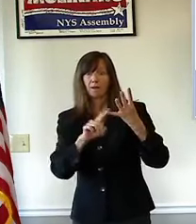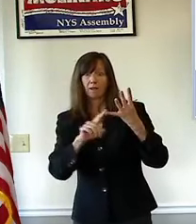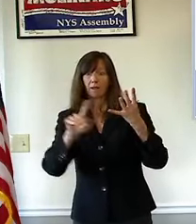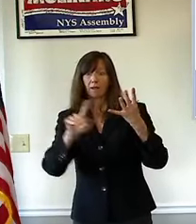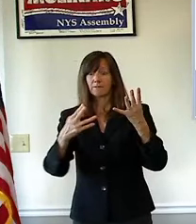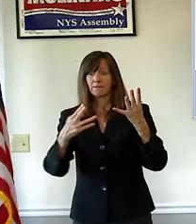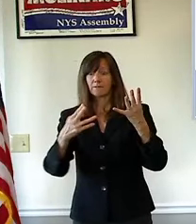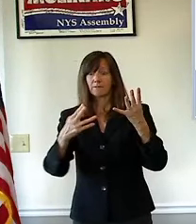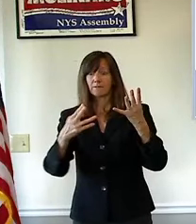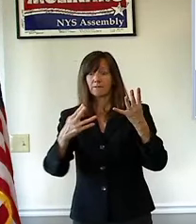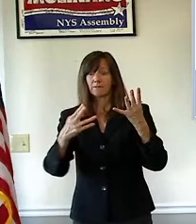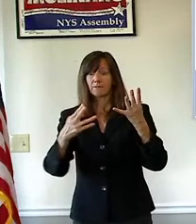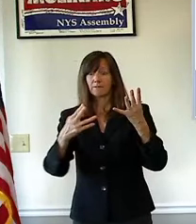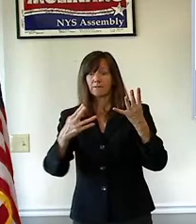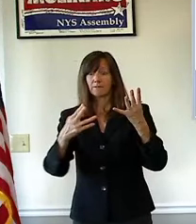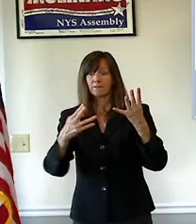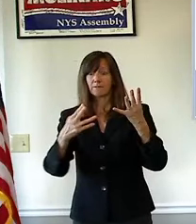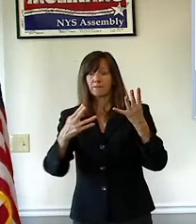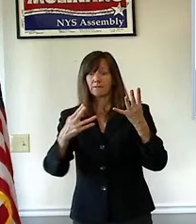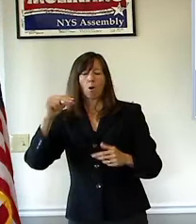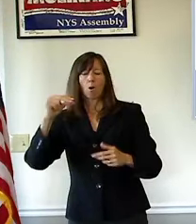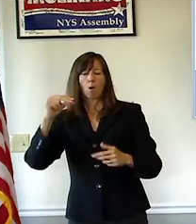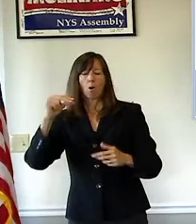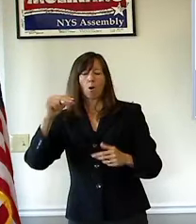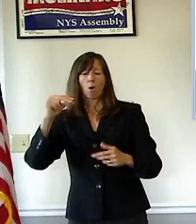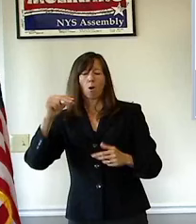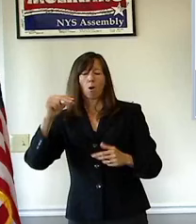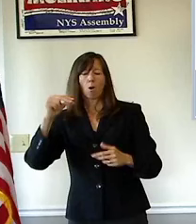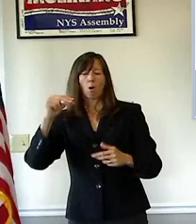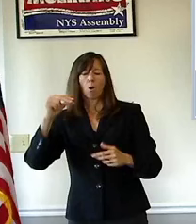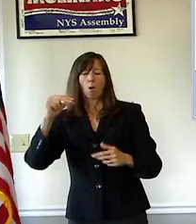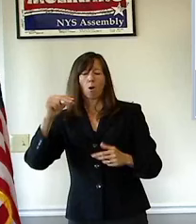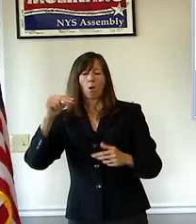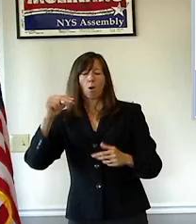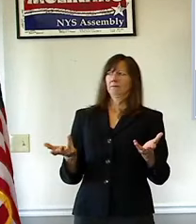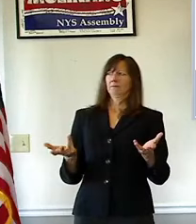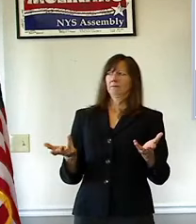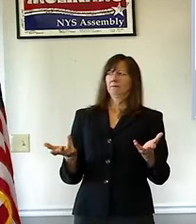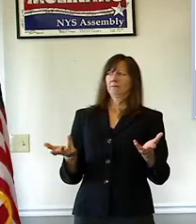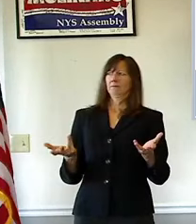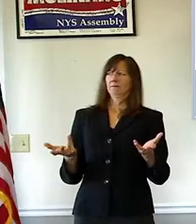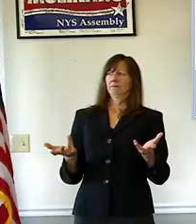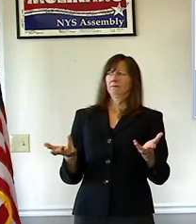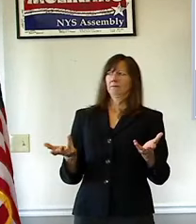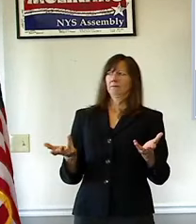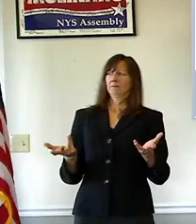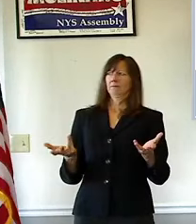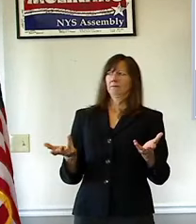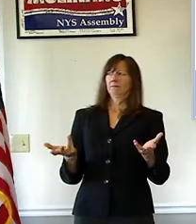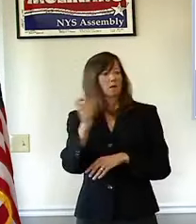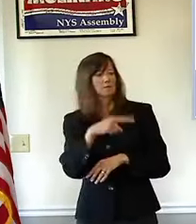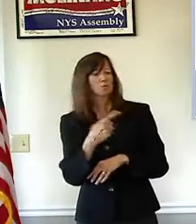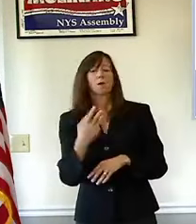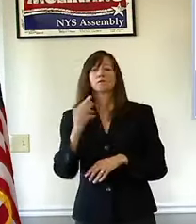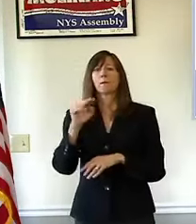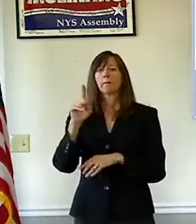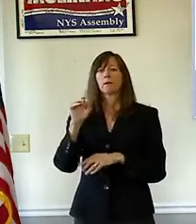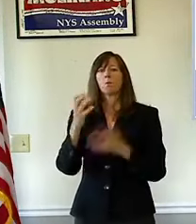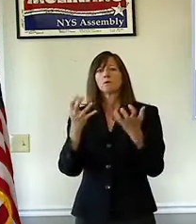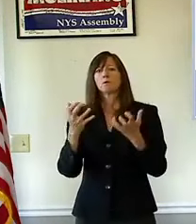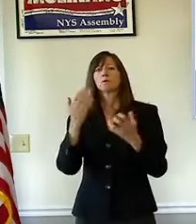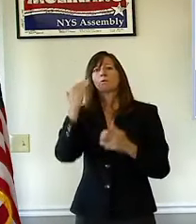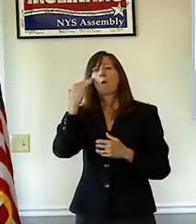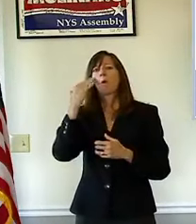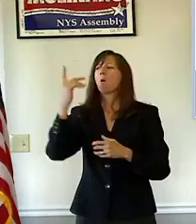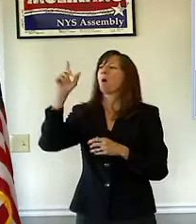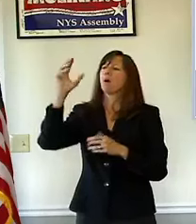specifically on Facebook, why did Governor Cuomo push gym openings back past phase four? The answer is, we